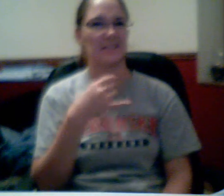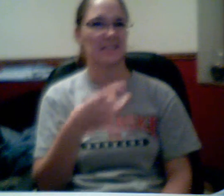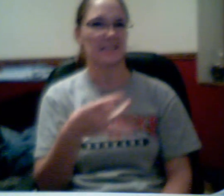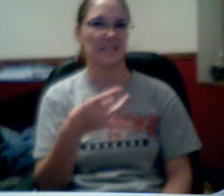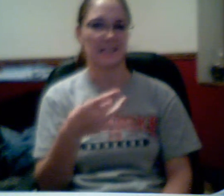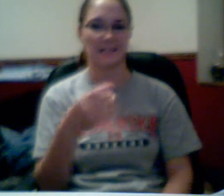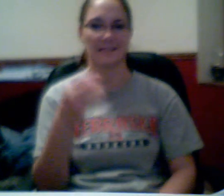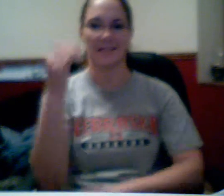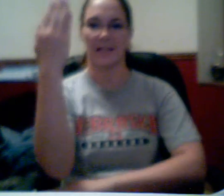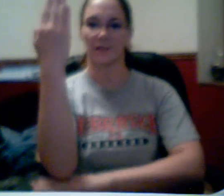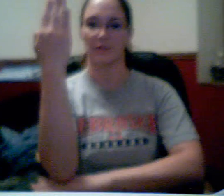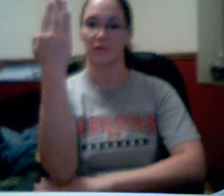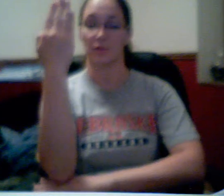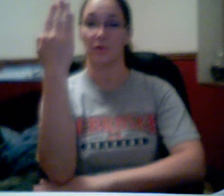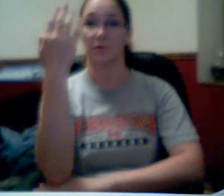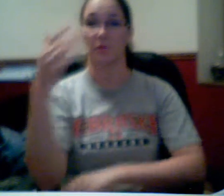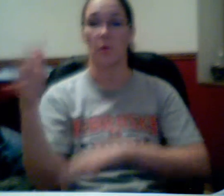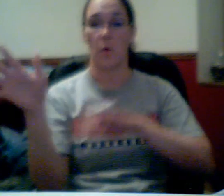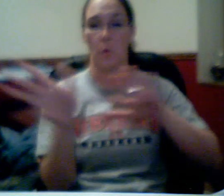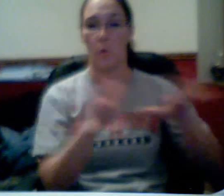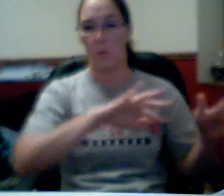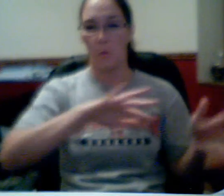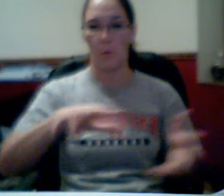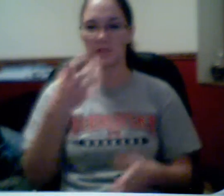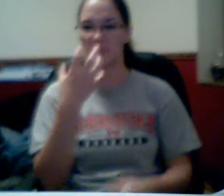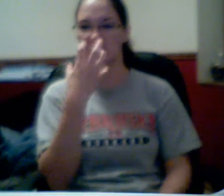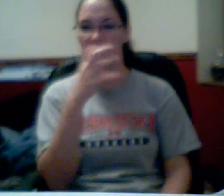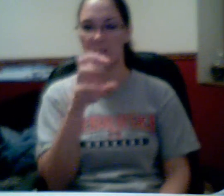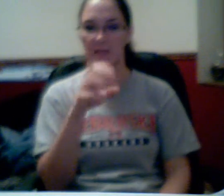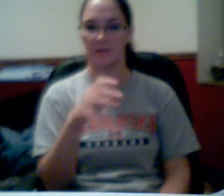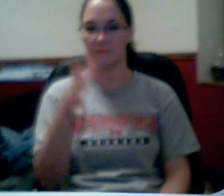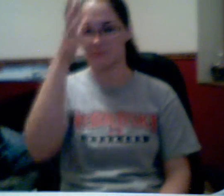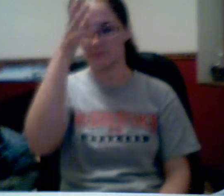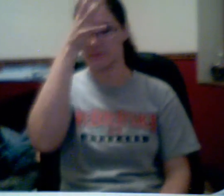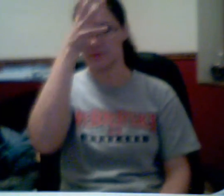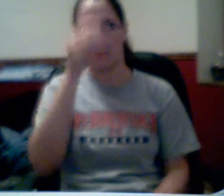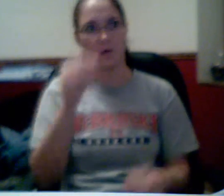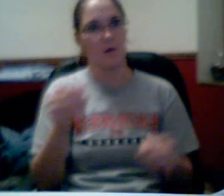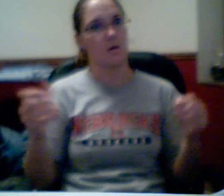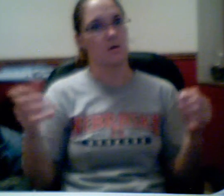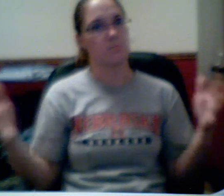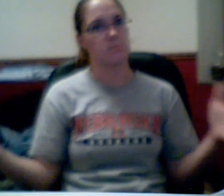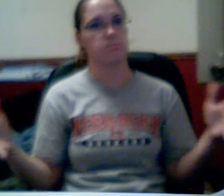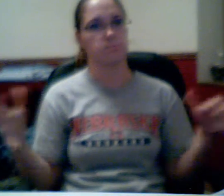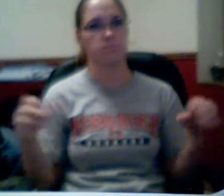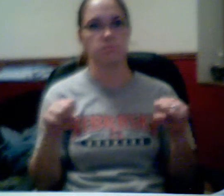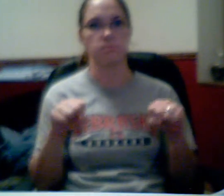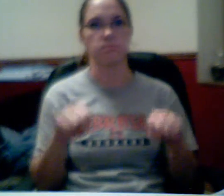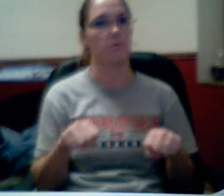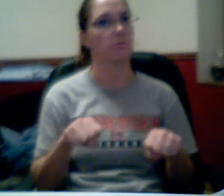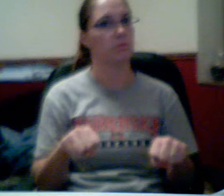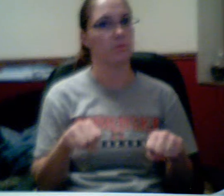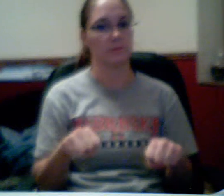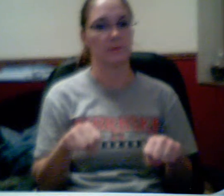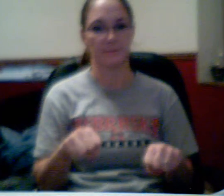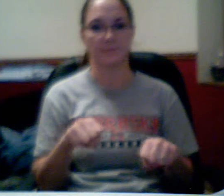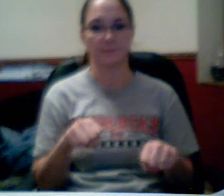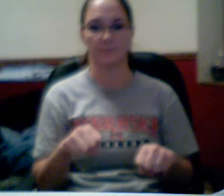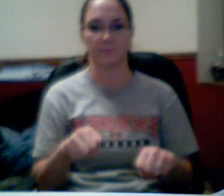he could stop for the night. Laura drew up a pailful of water from the well at the edge of the big slough. She